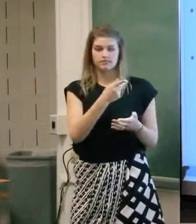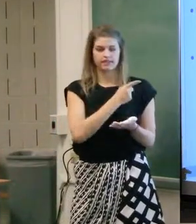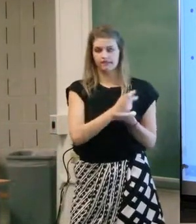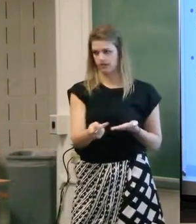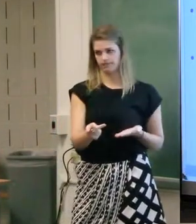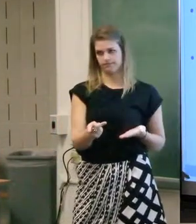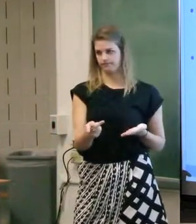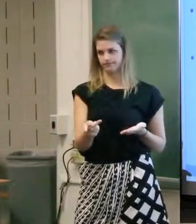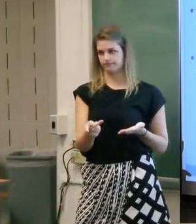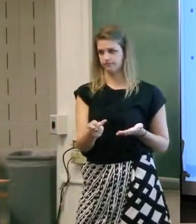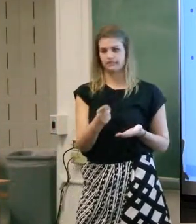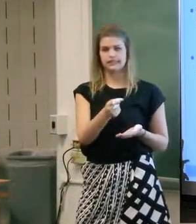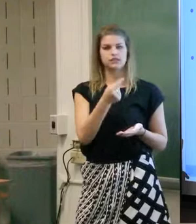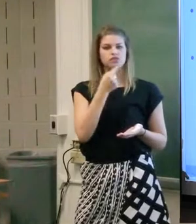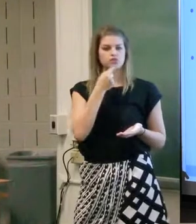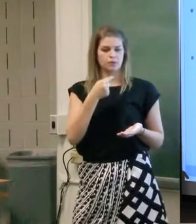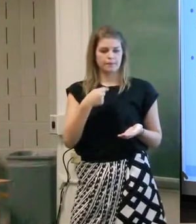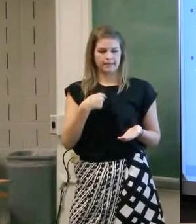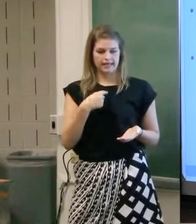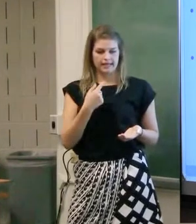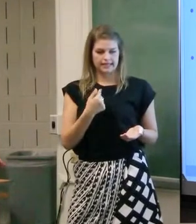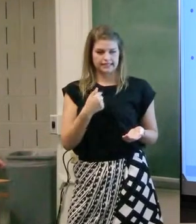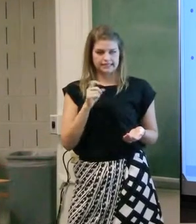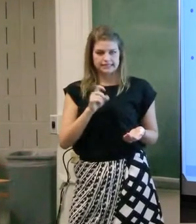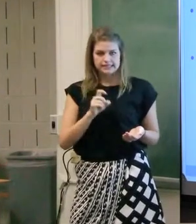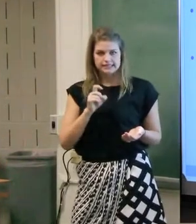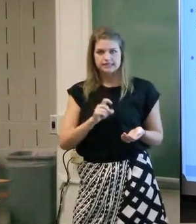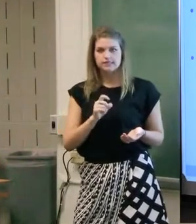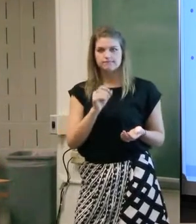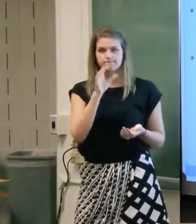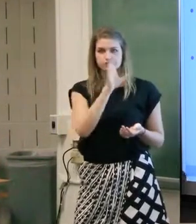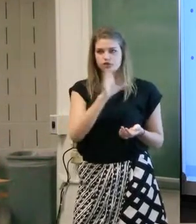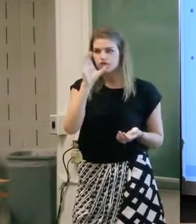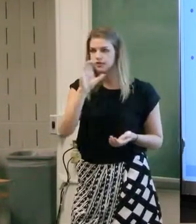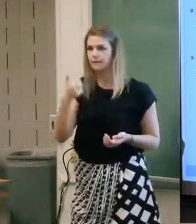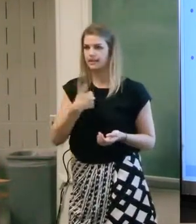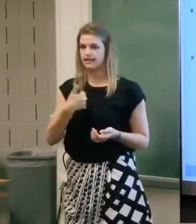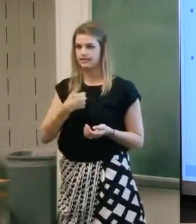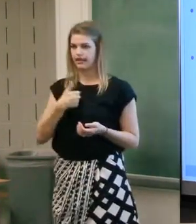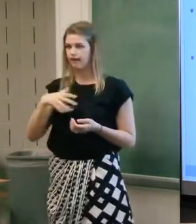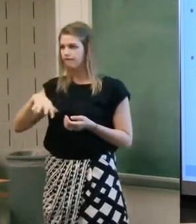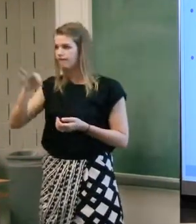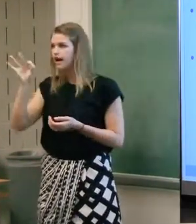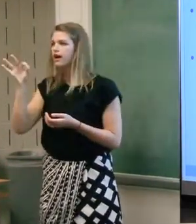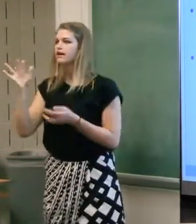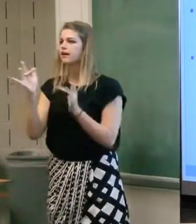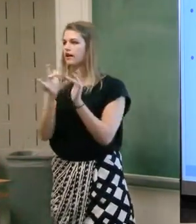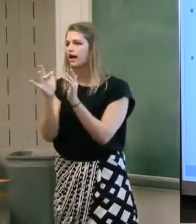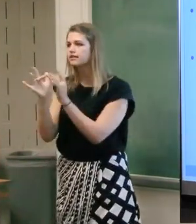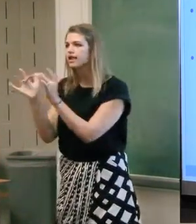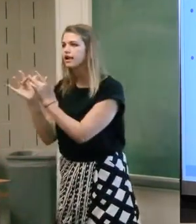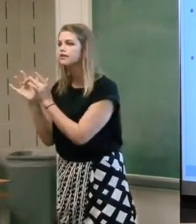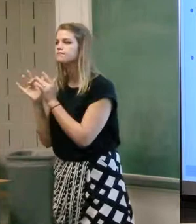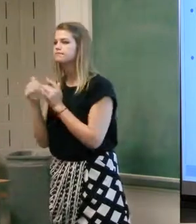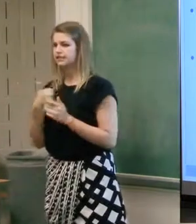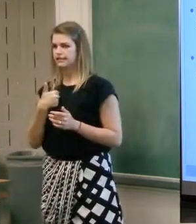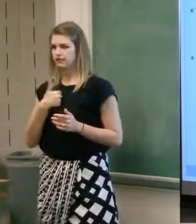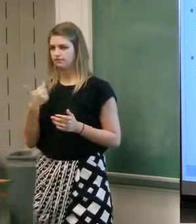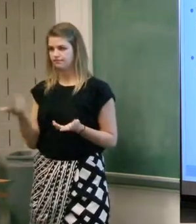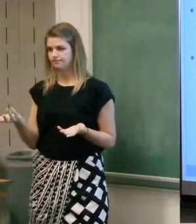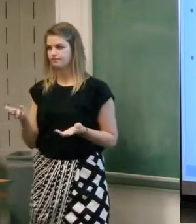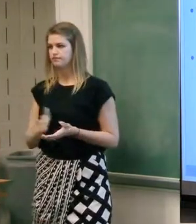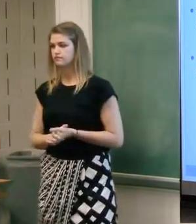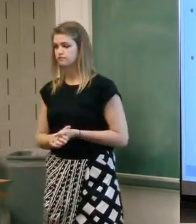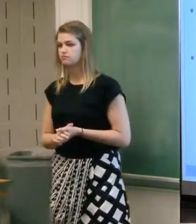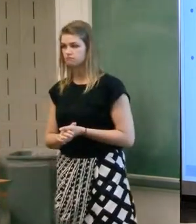epic fail. They told me that I needed to go out on my own and connect with other people, and